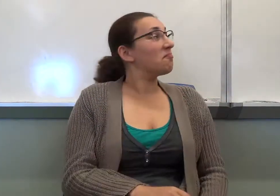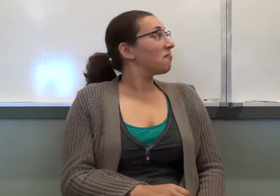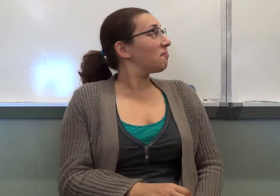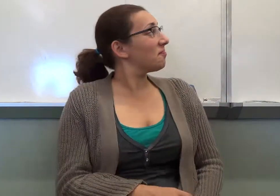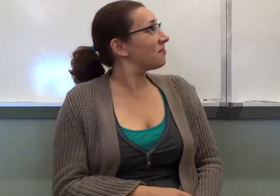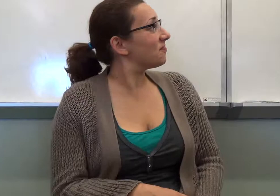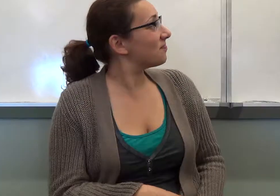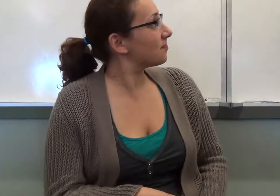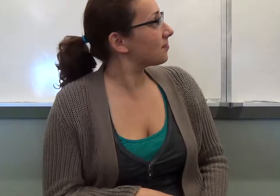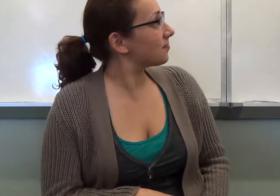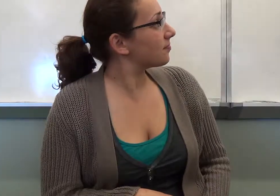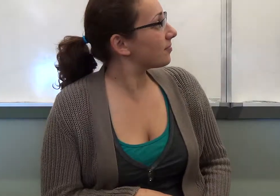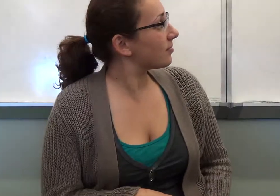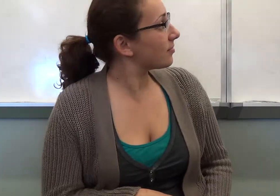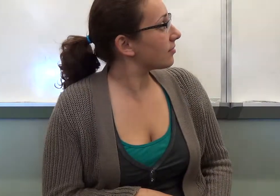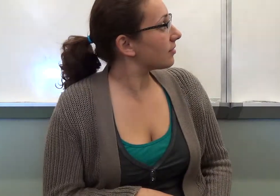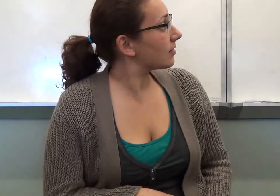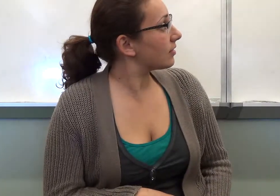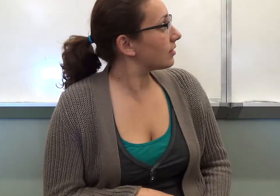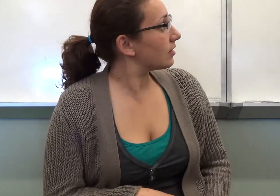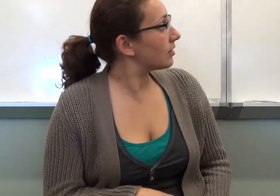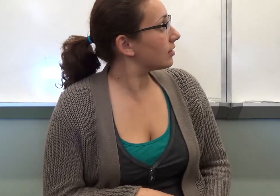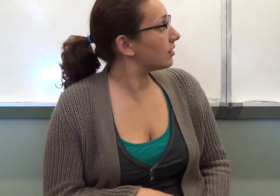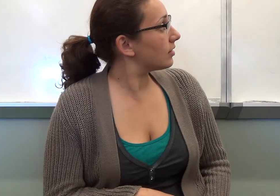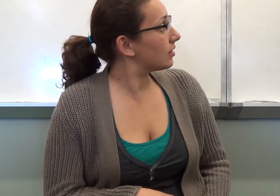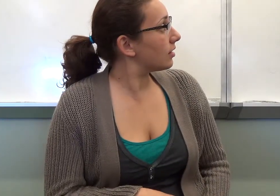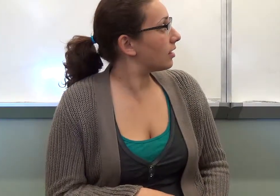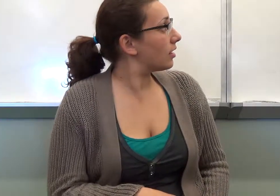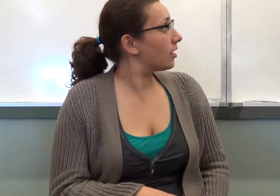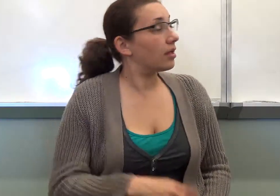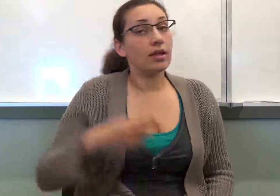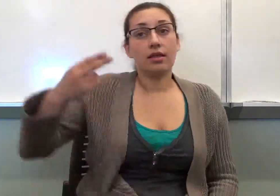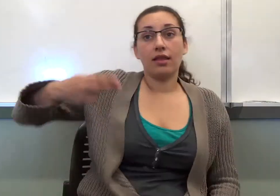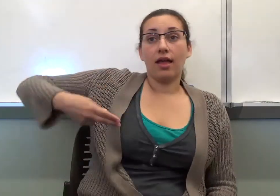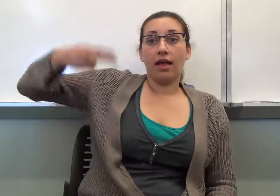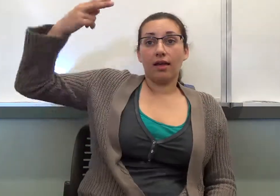here. The height, they do tell you.